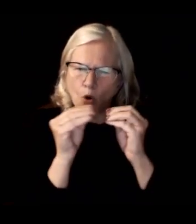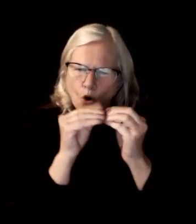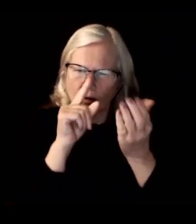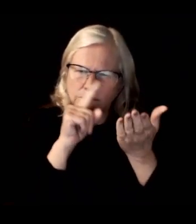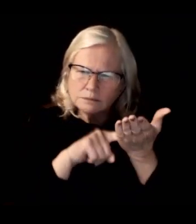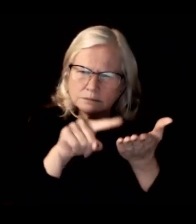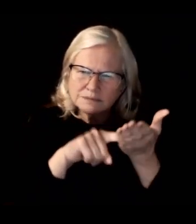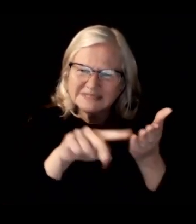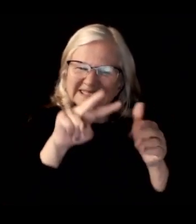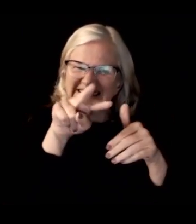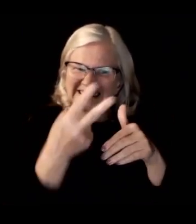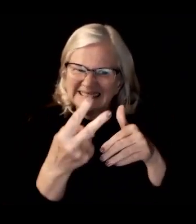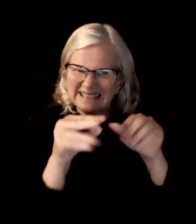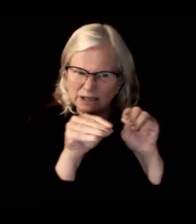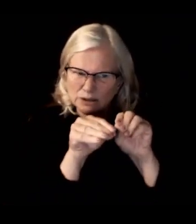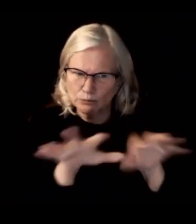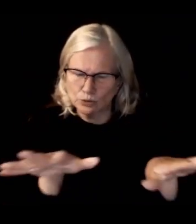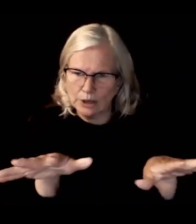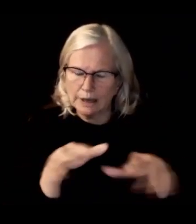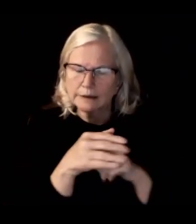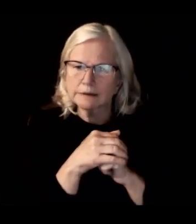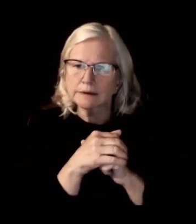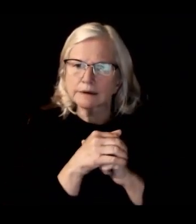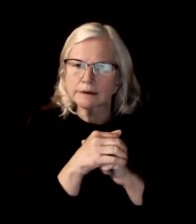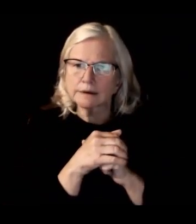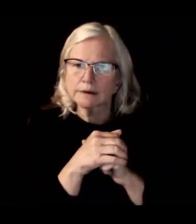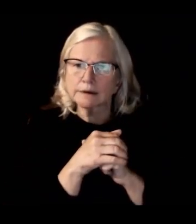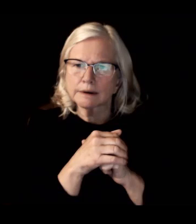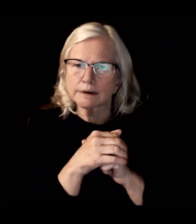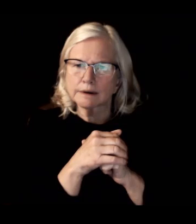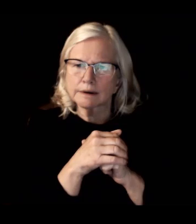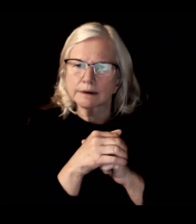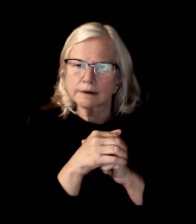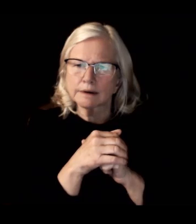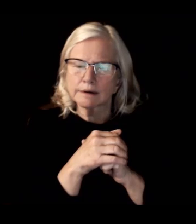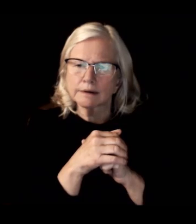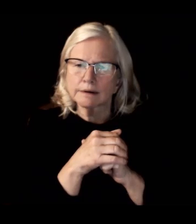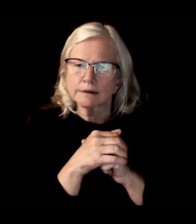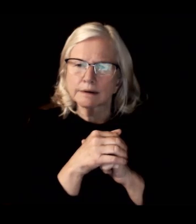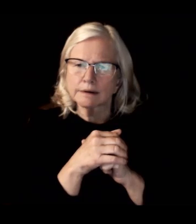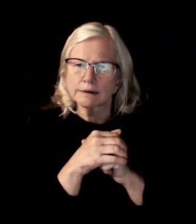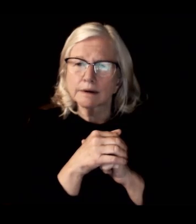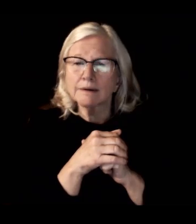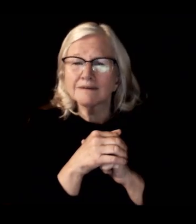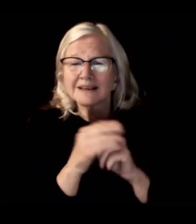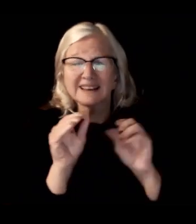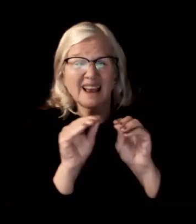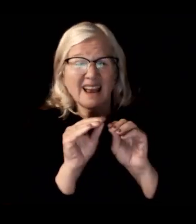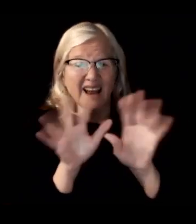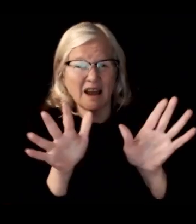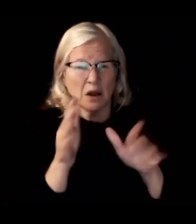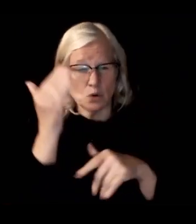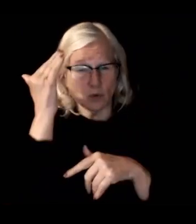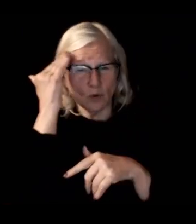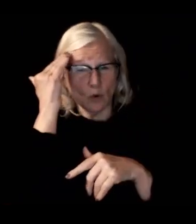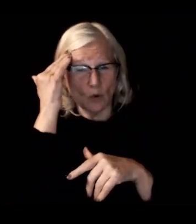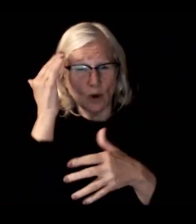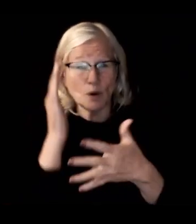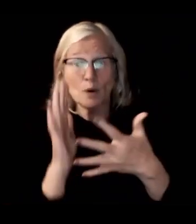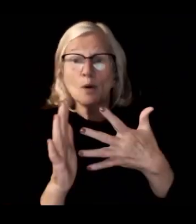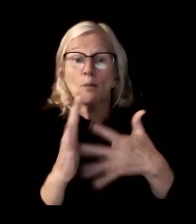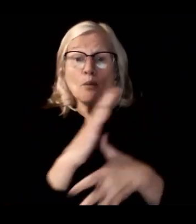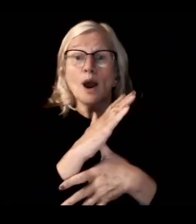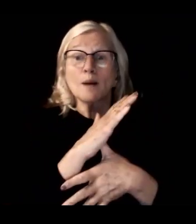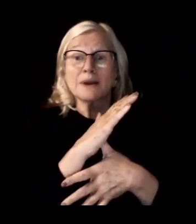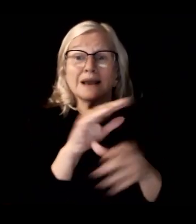so that people are aware, what we mean by that is obviously primary transmission would be attending the event